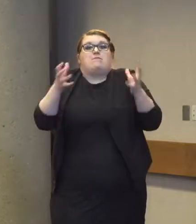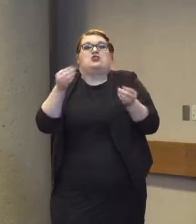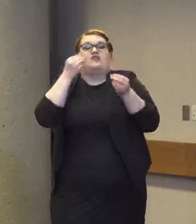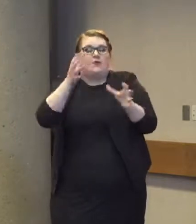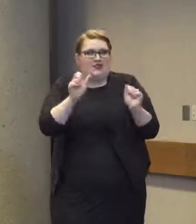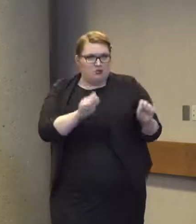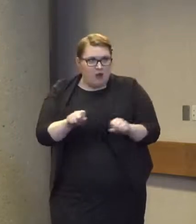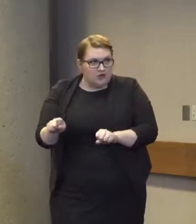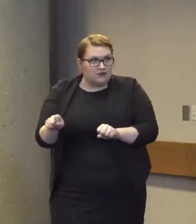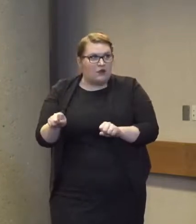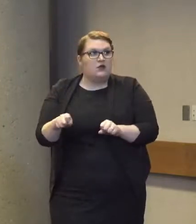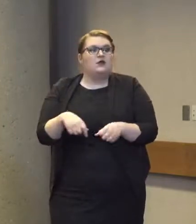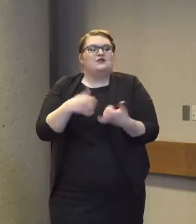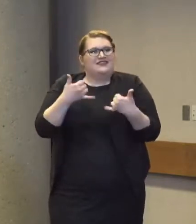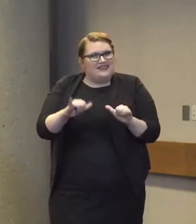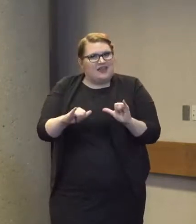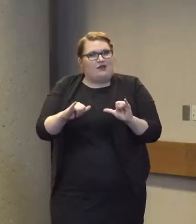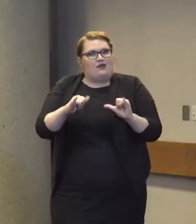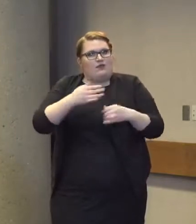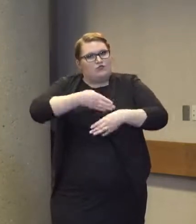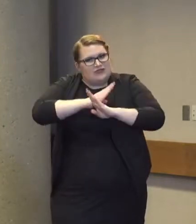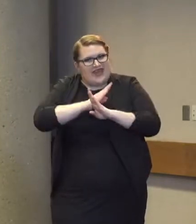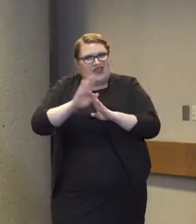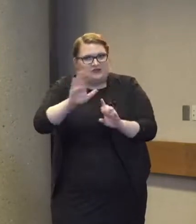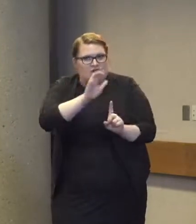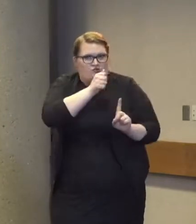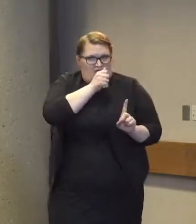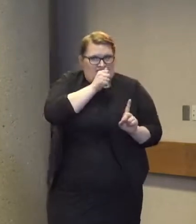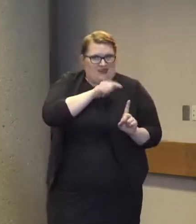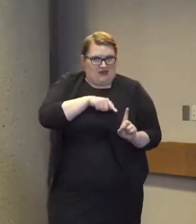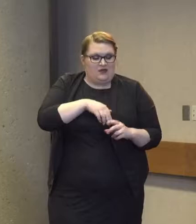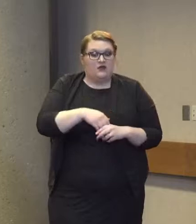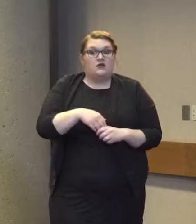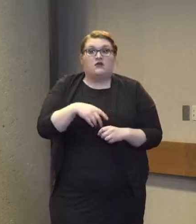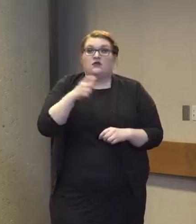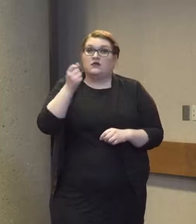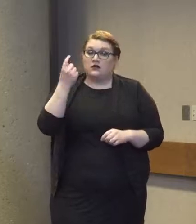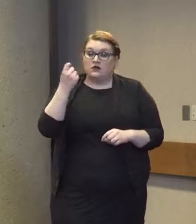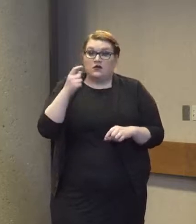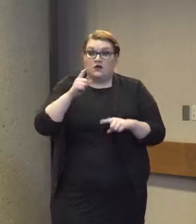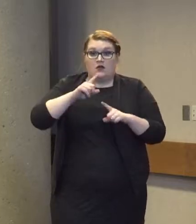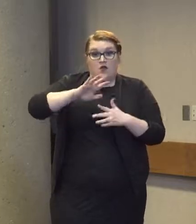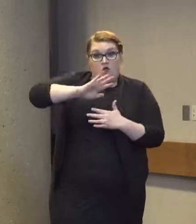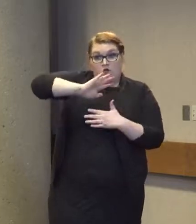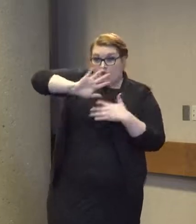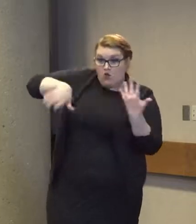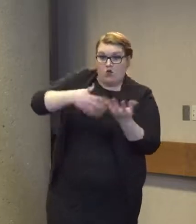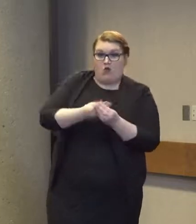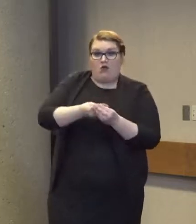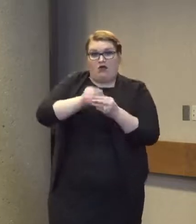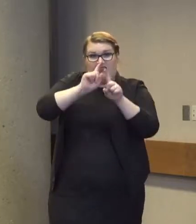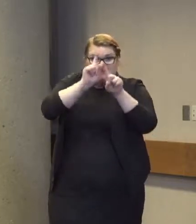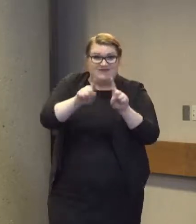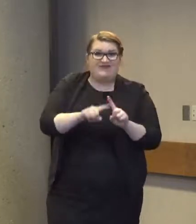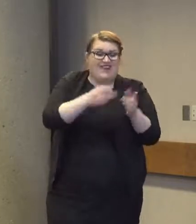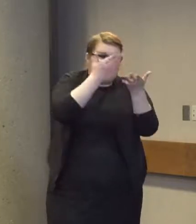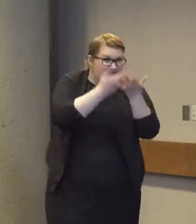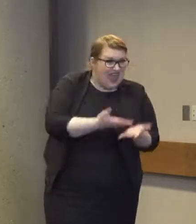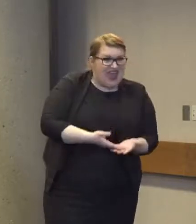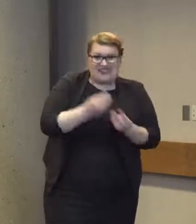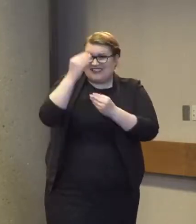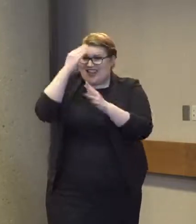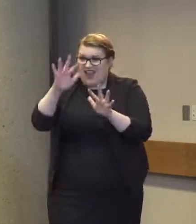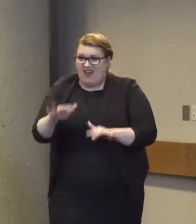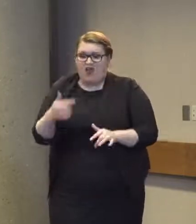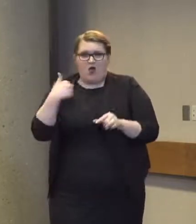transparent, while protecting privacy, but rest assured that the whole comprehensive nature of all of the different facts and data are being